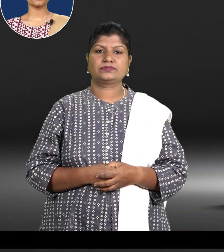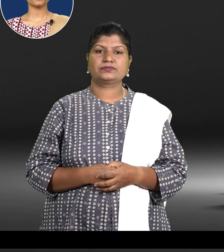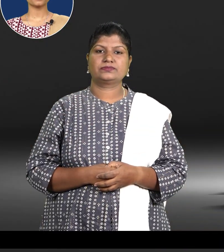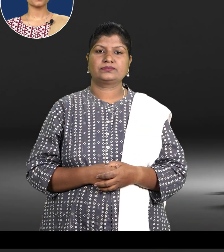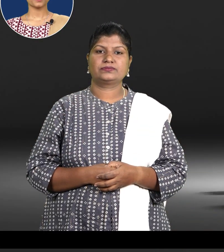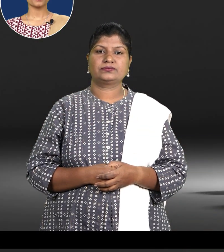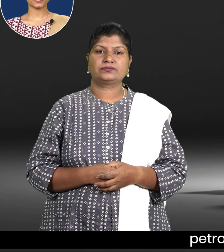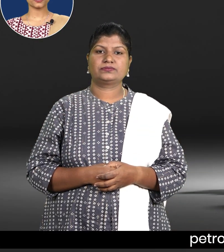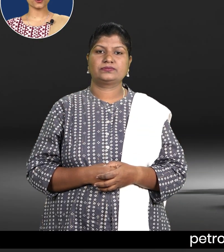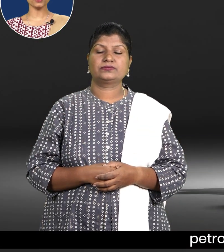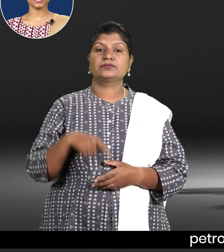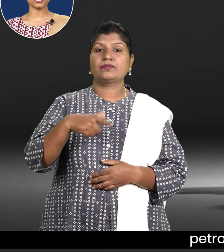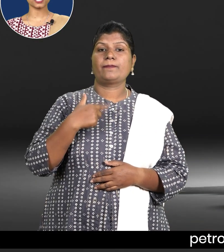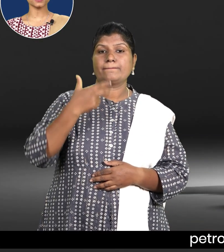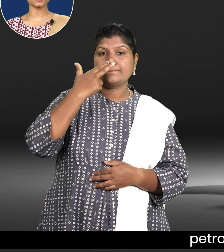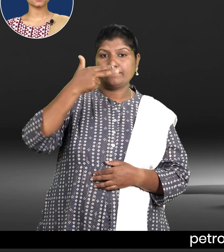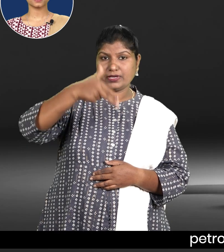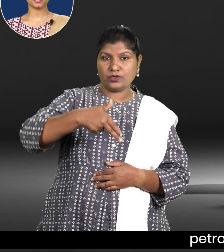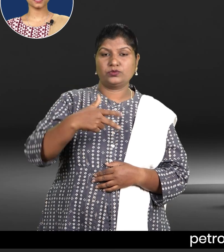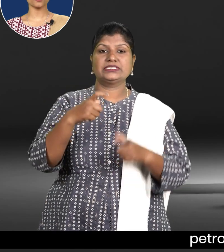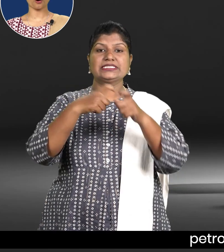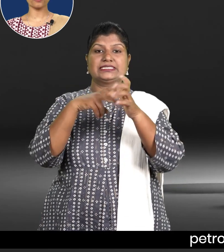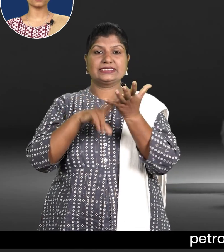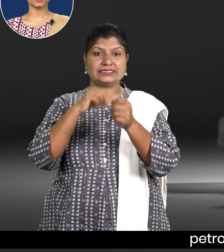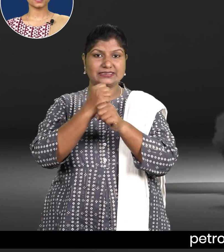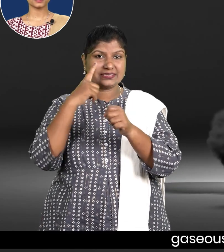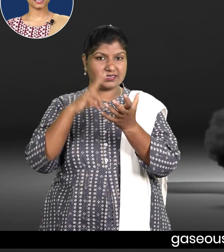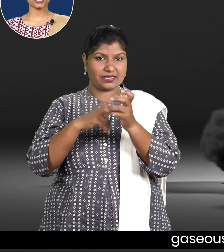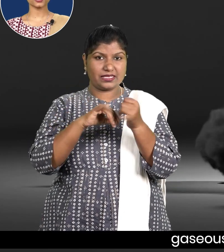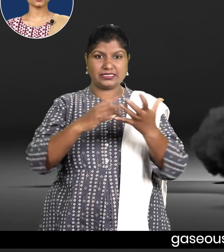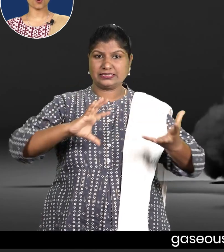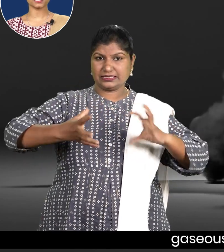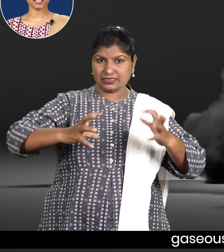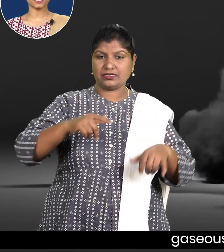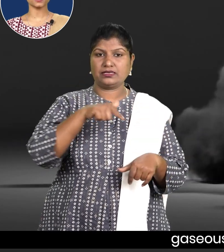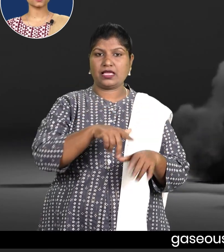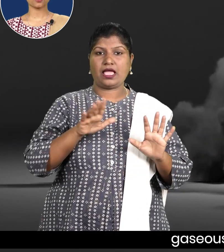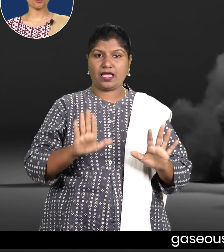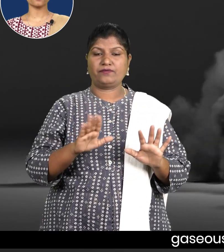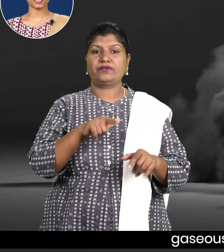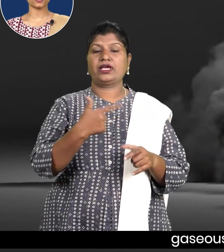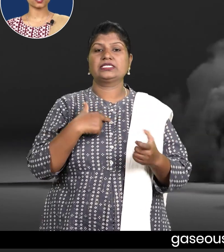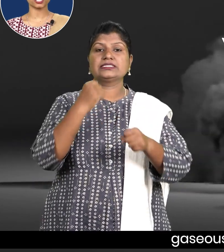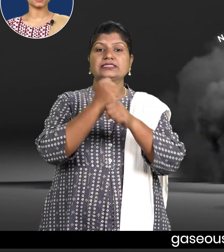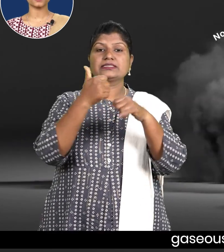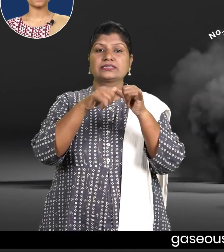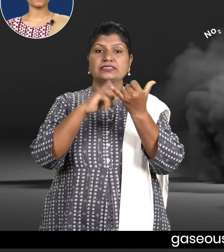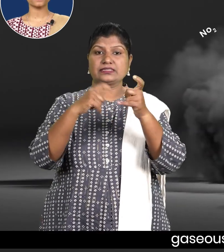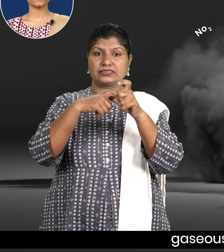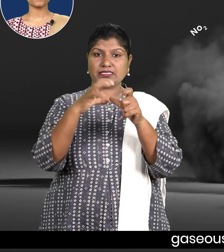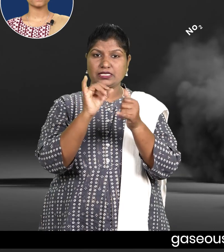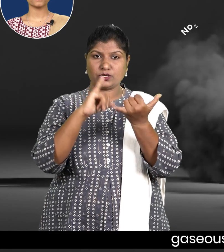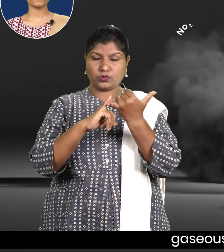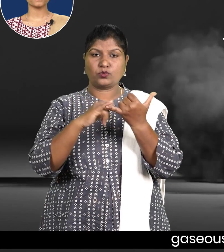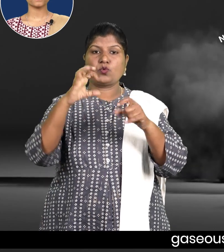Moreover, petrol engines give off gaseous oxides of nitrogen.